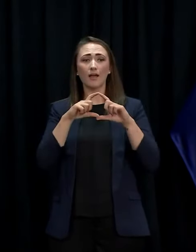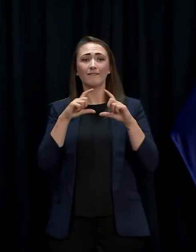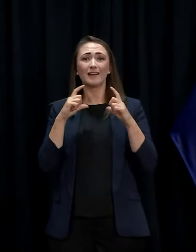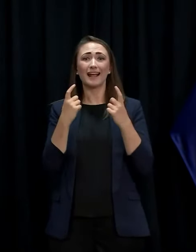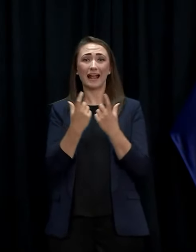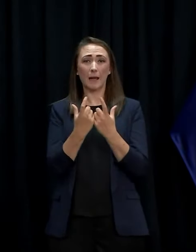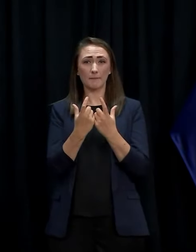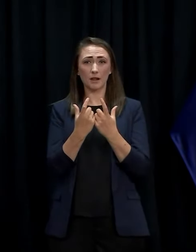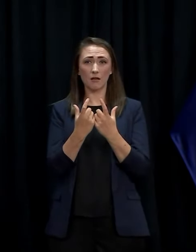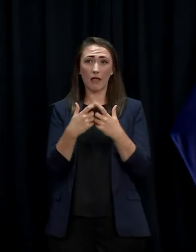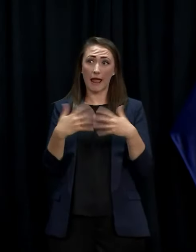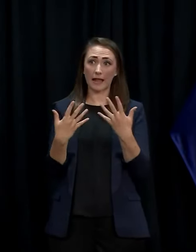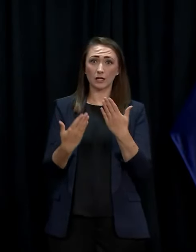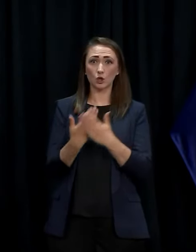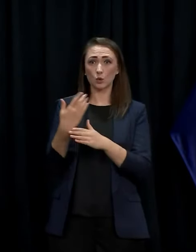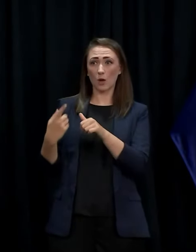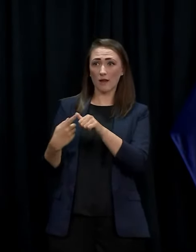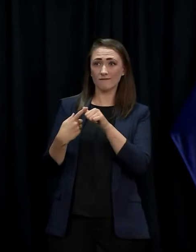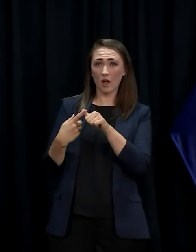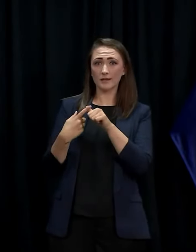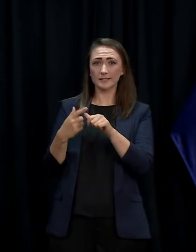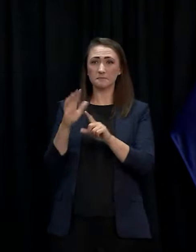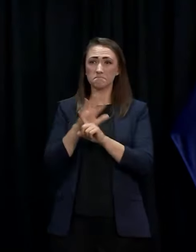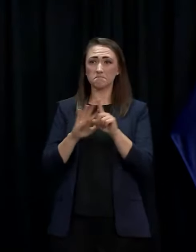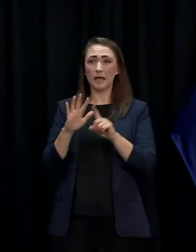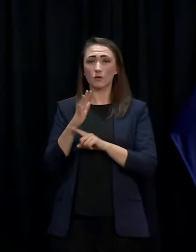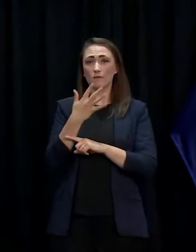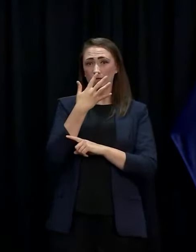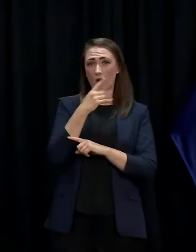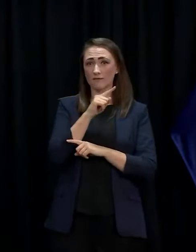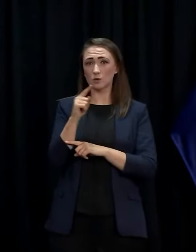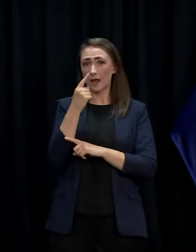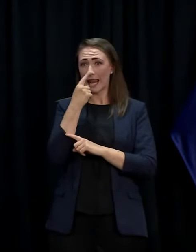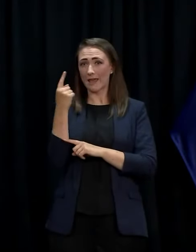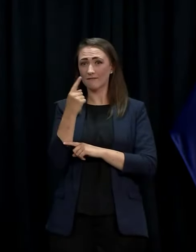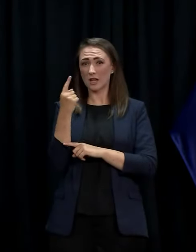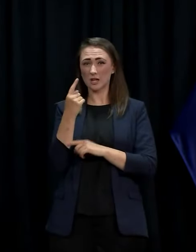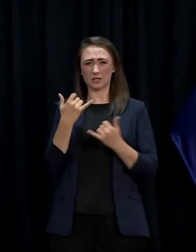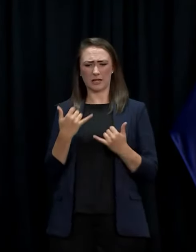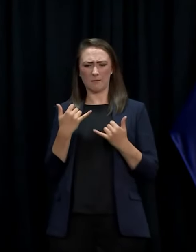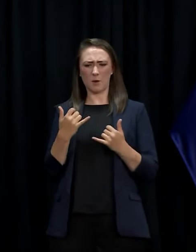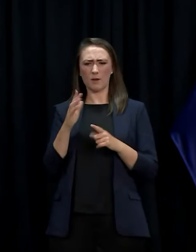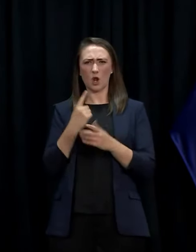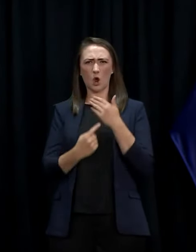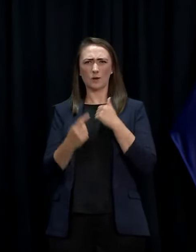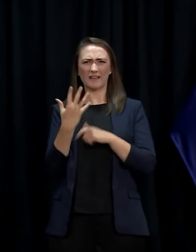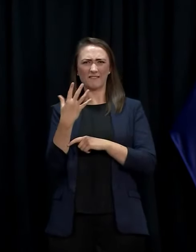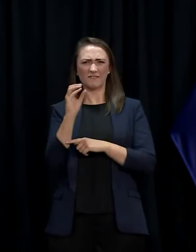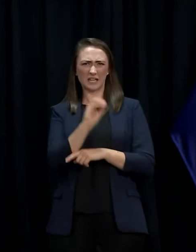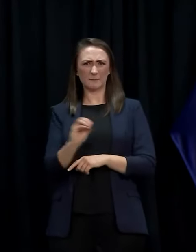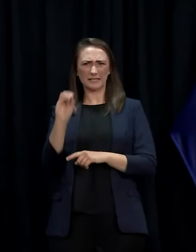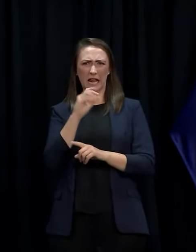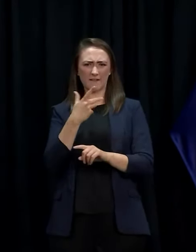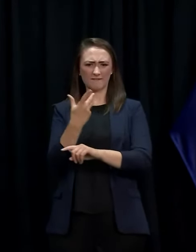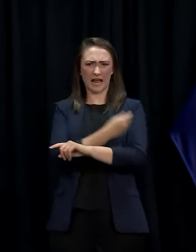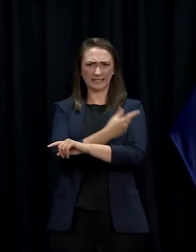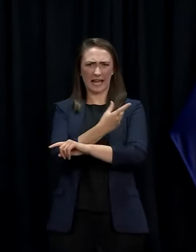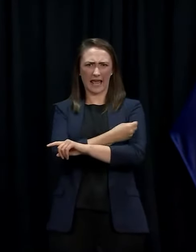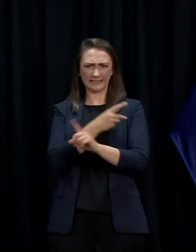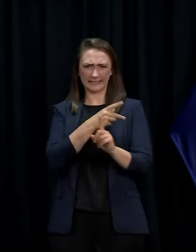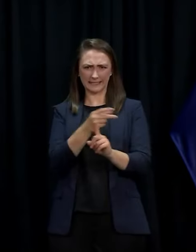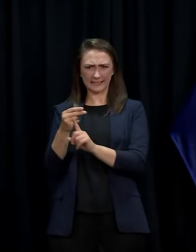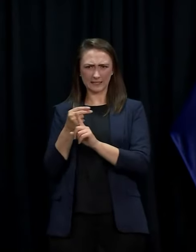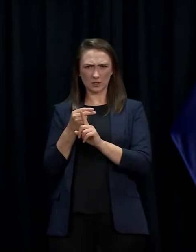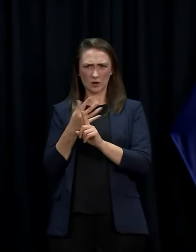5 to 11-year-olds? They've been stuck at about 50% for first dose for about a month now. There's almost no movement there after that initial kind of spike. It seems